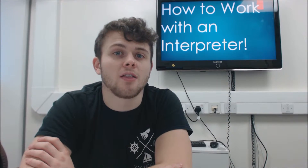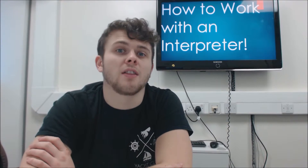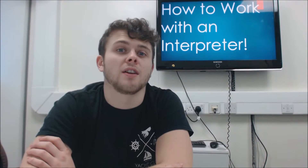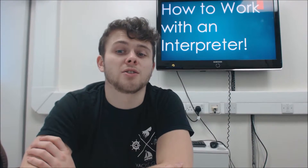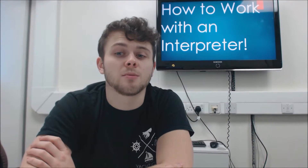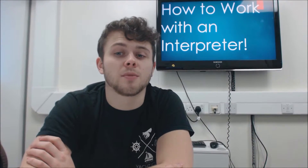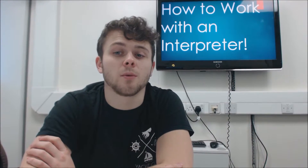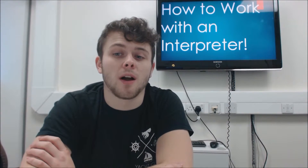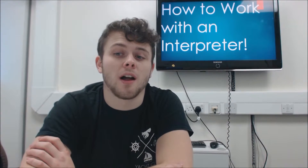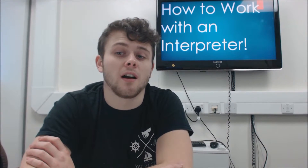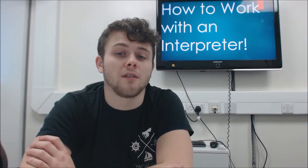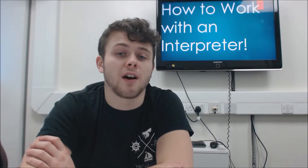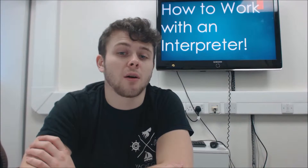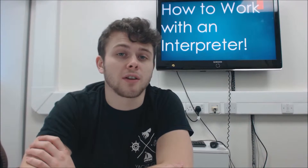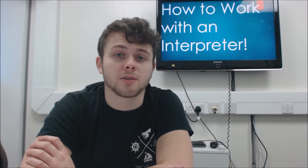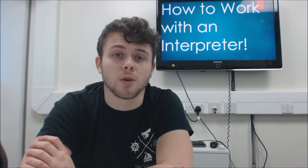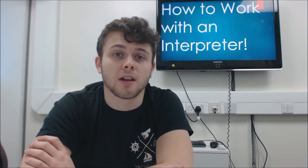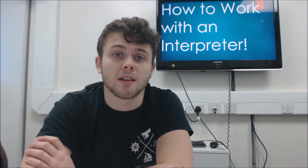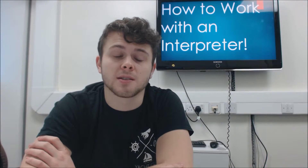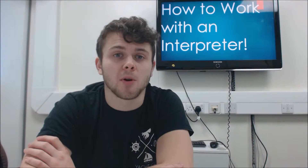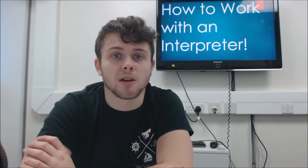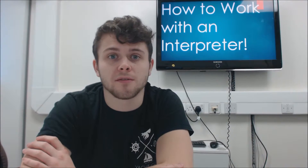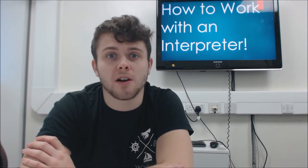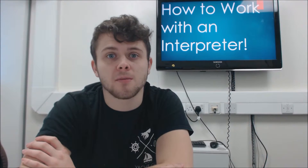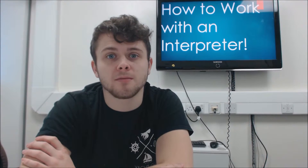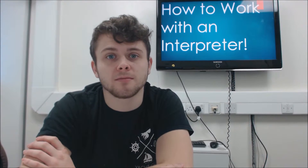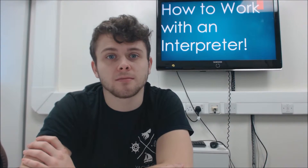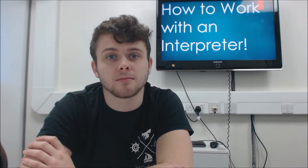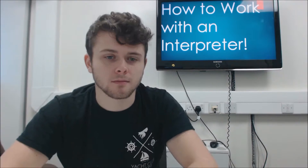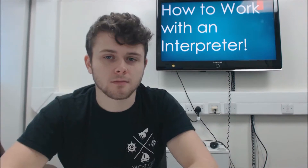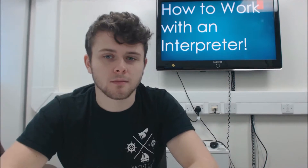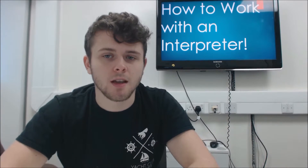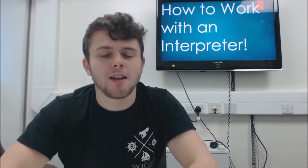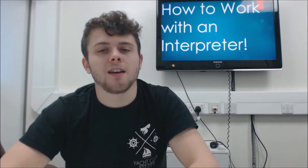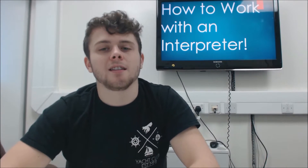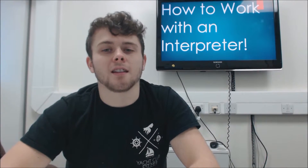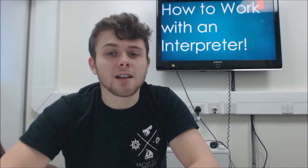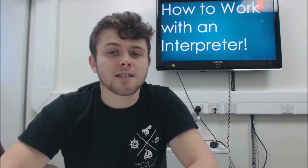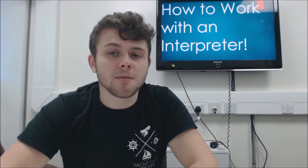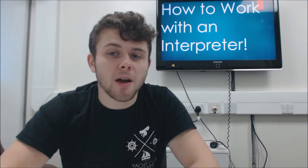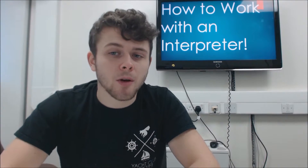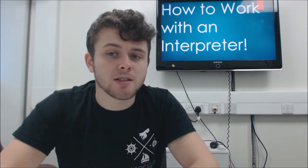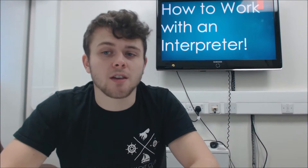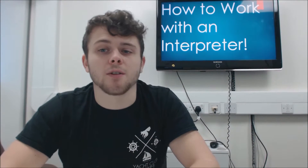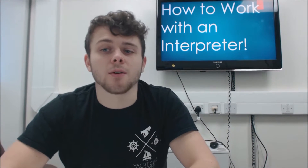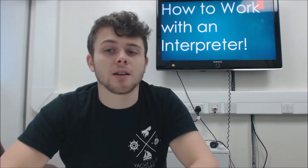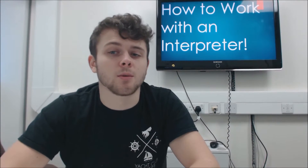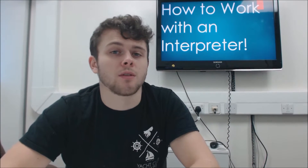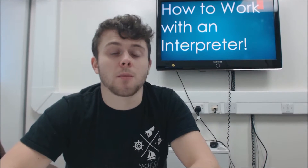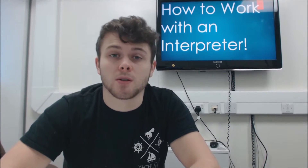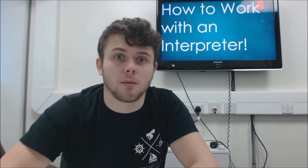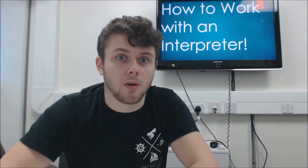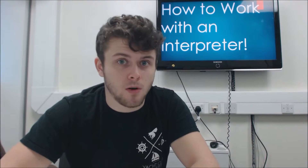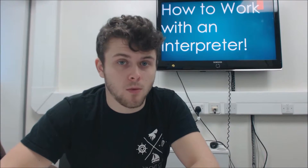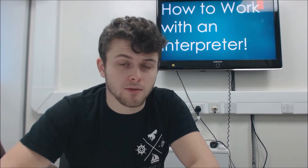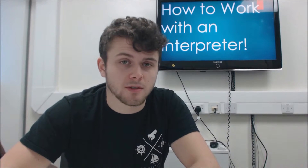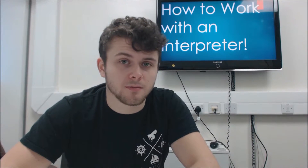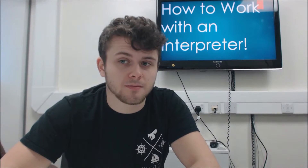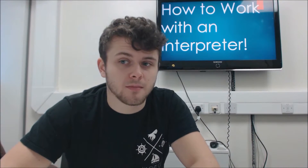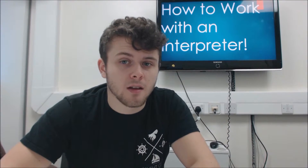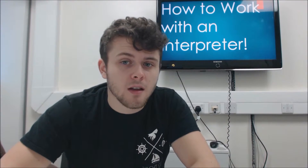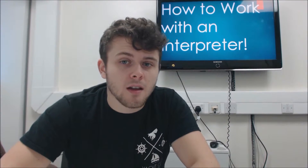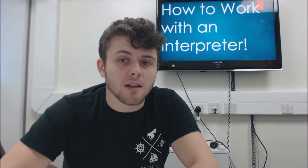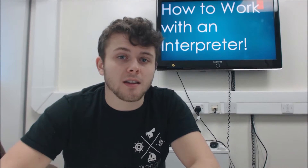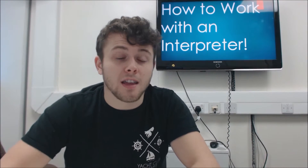experience, then they should be aware of how things work in the sporting environment. The last tip that I'm going to give you is one of the most important